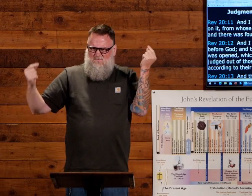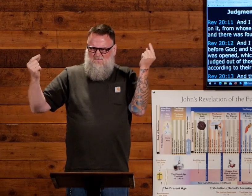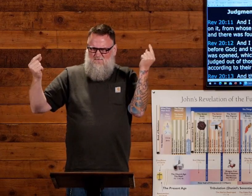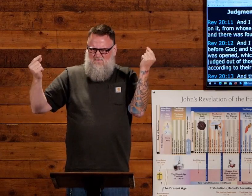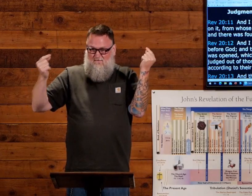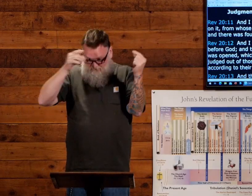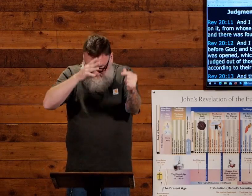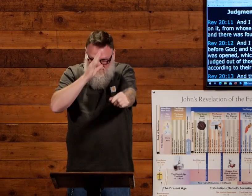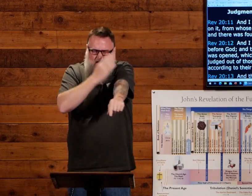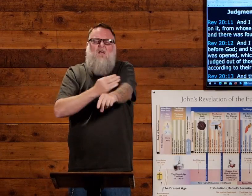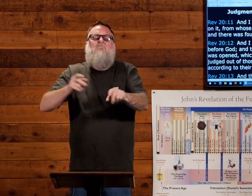Why?